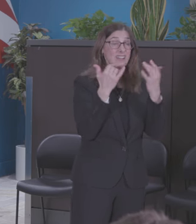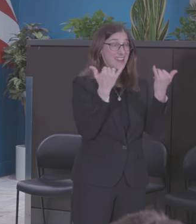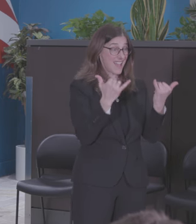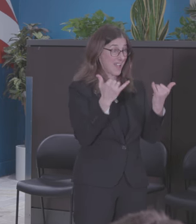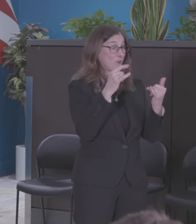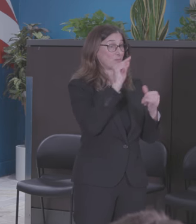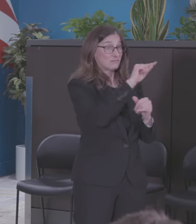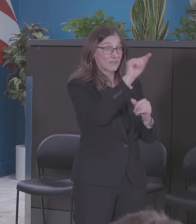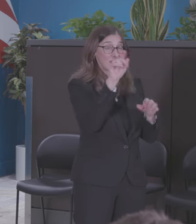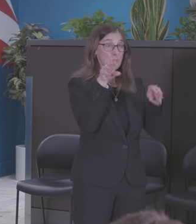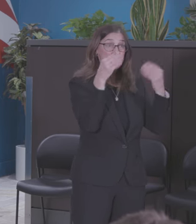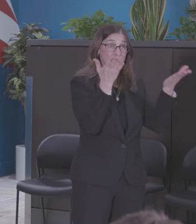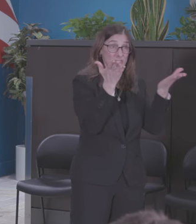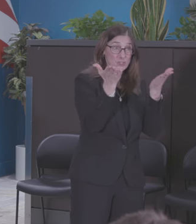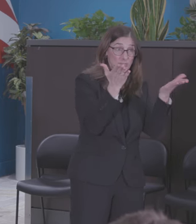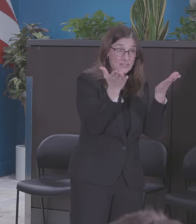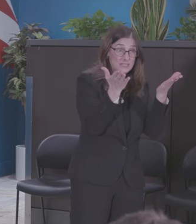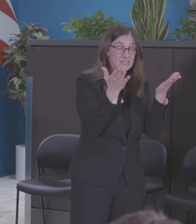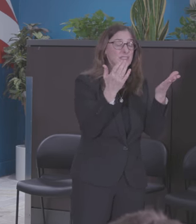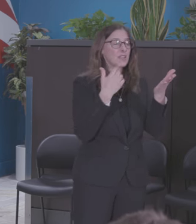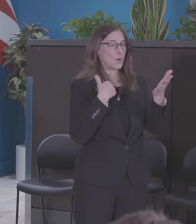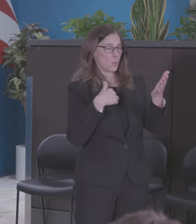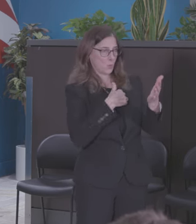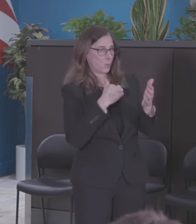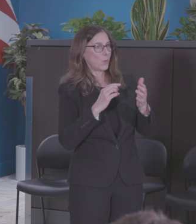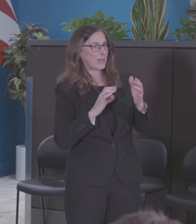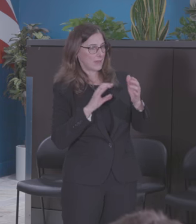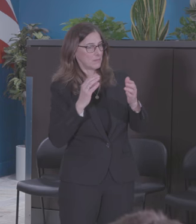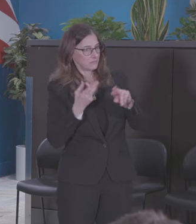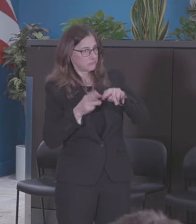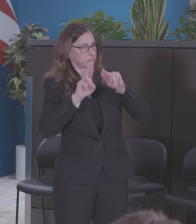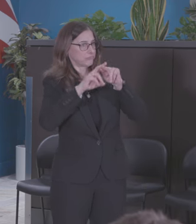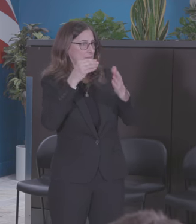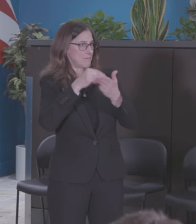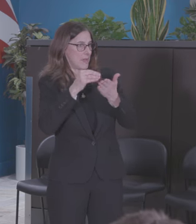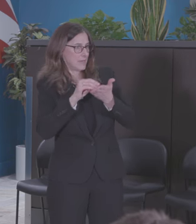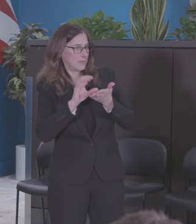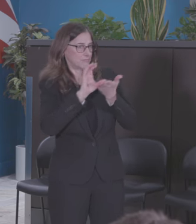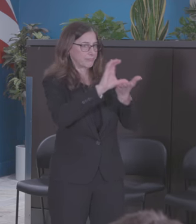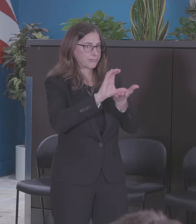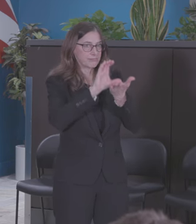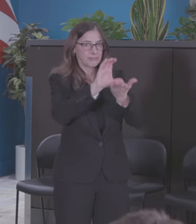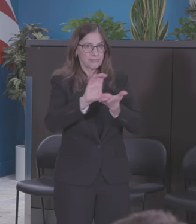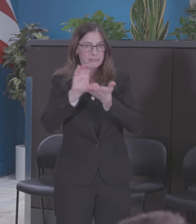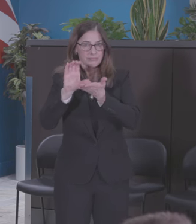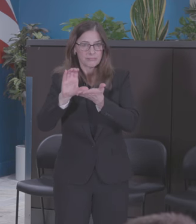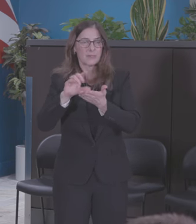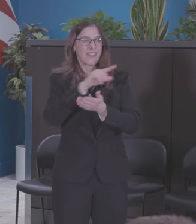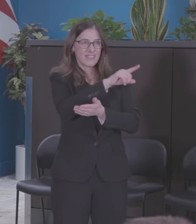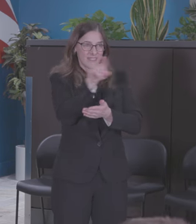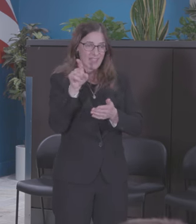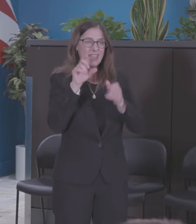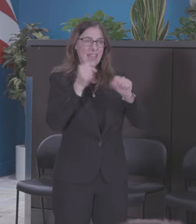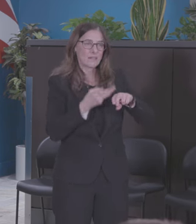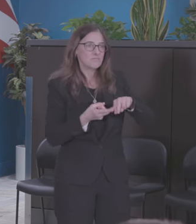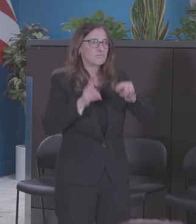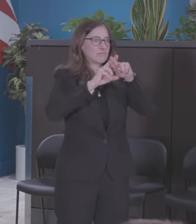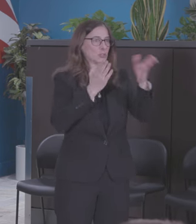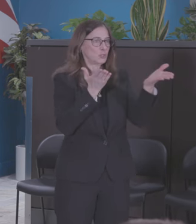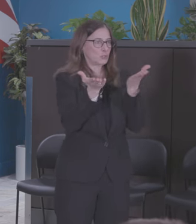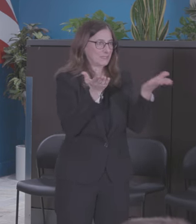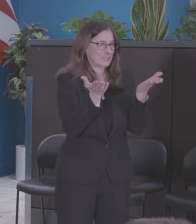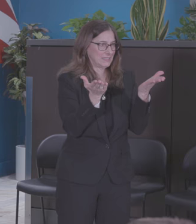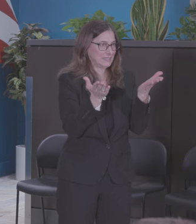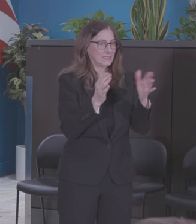providers with technical assistance, and for those organizations we currently fund, making sure we're all on the same page when it comes to aligning our